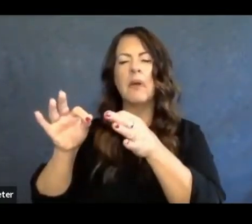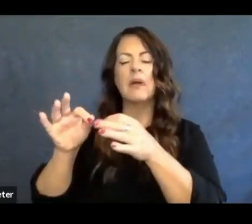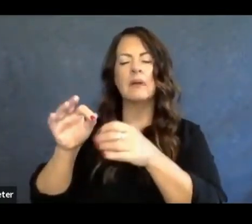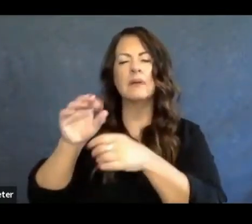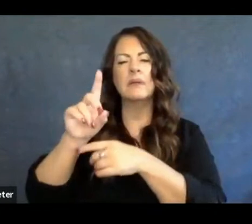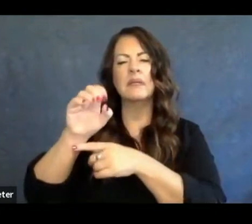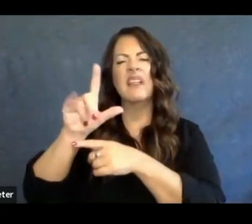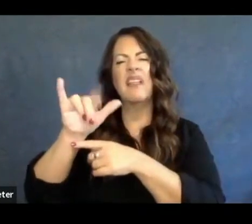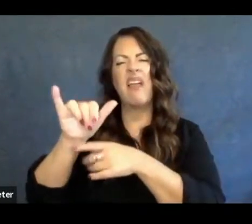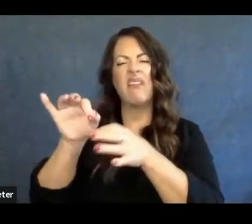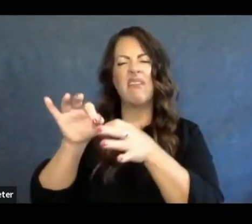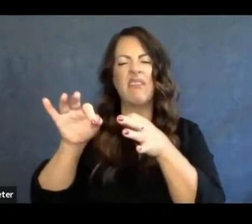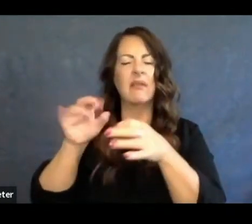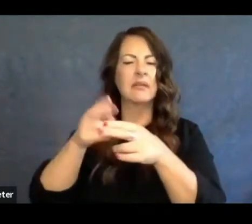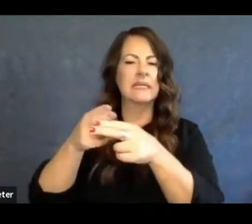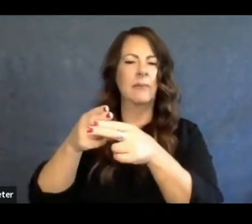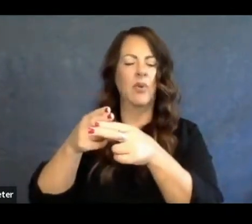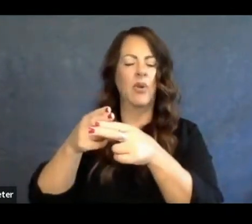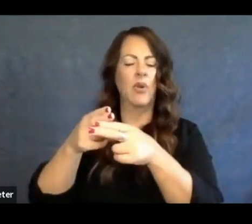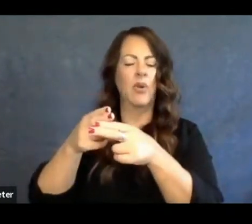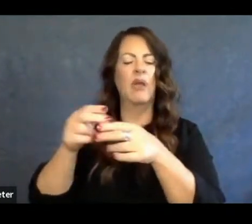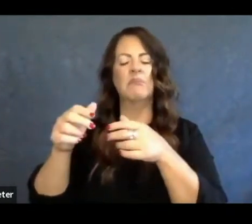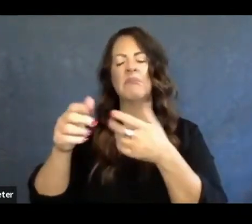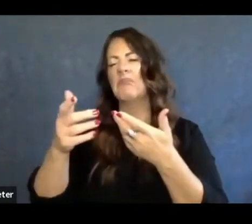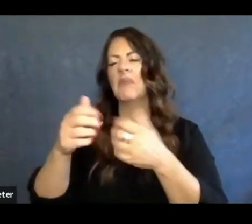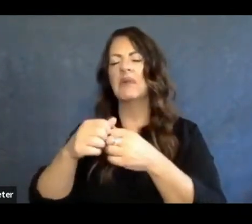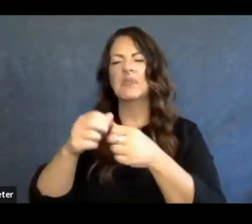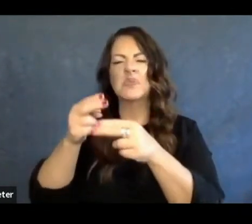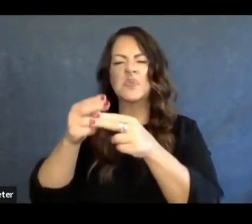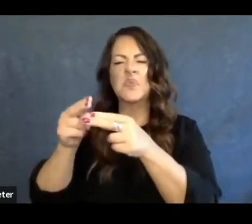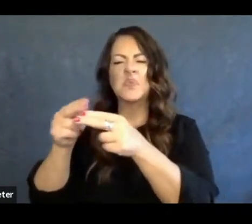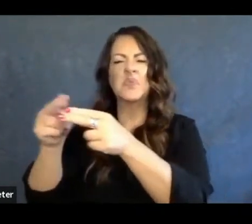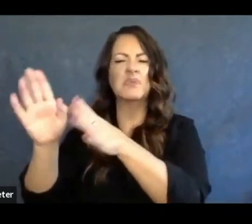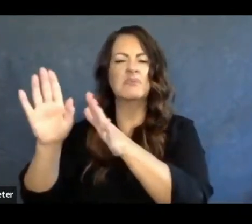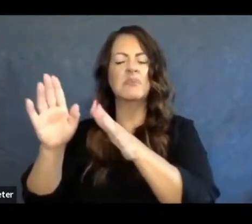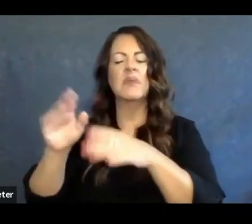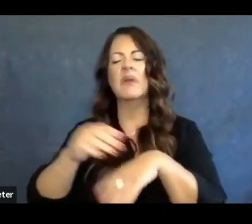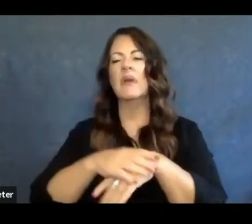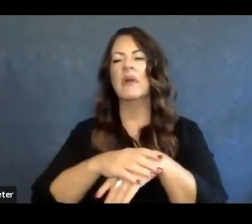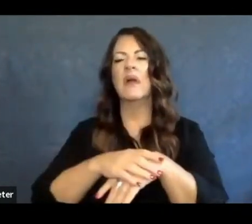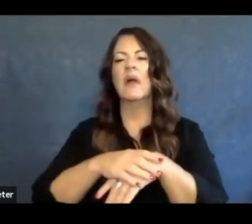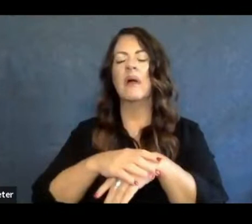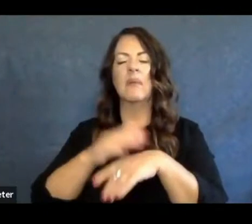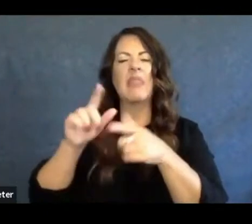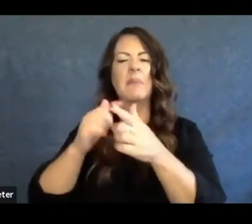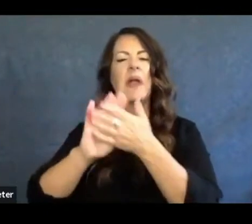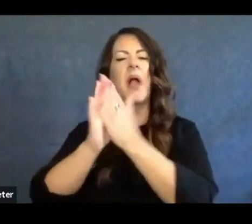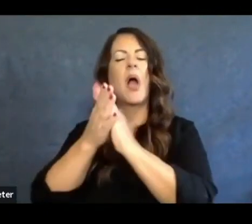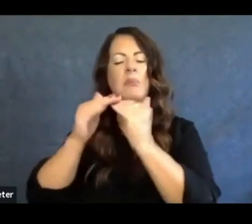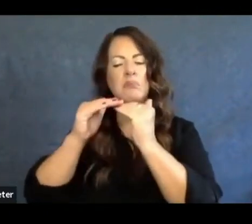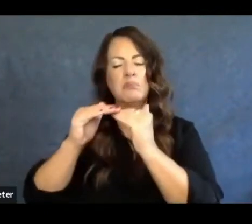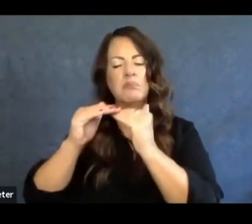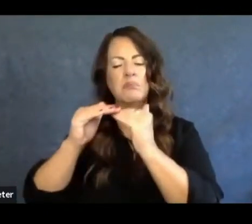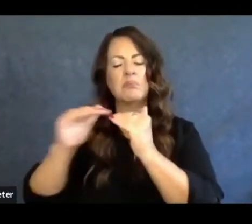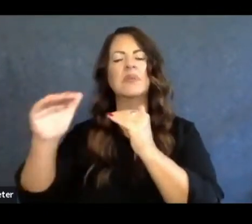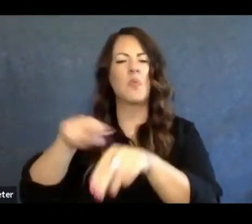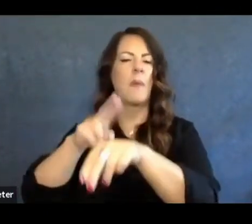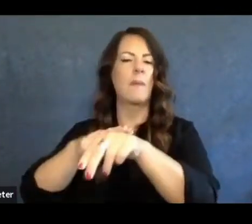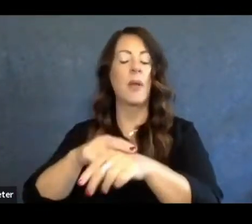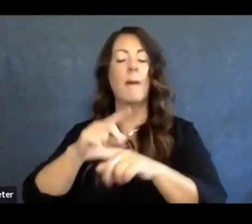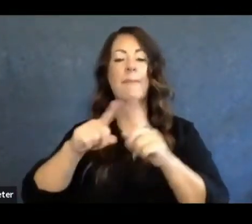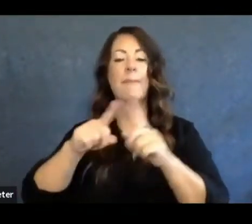often temporary in nature, lasting a short period of time, and then things normalize. What happened on